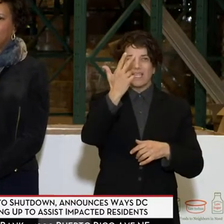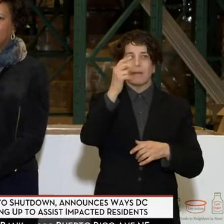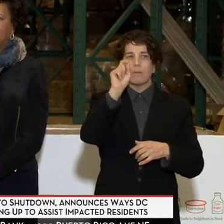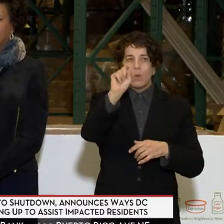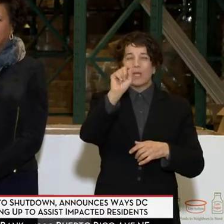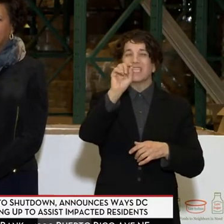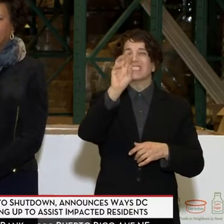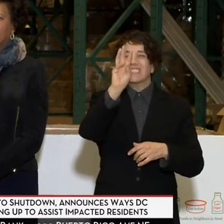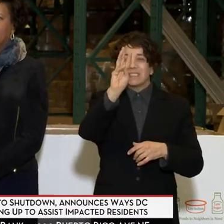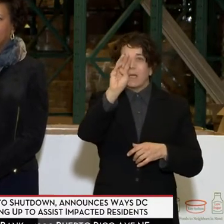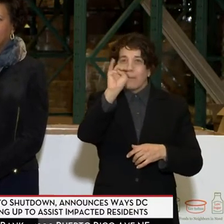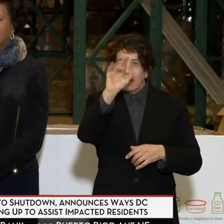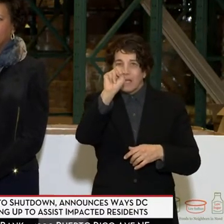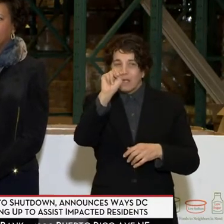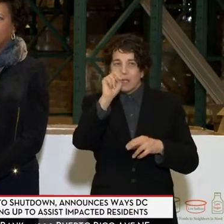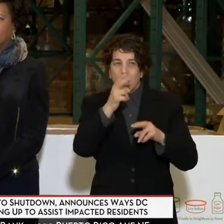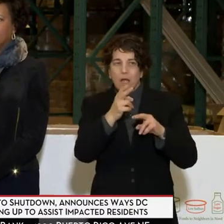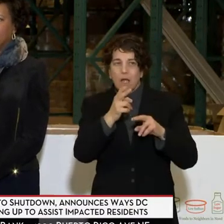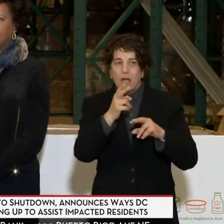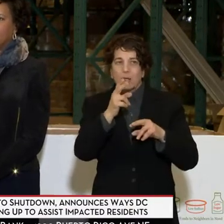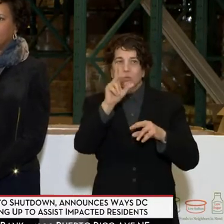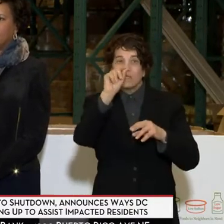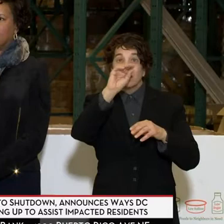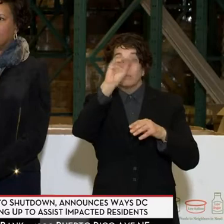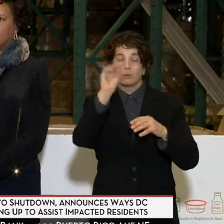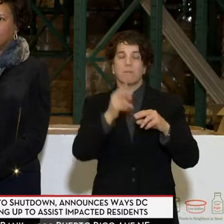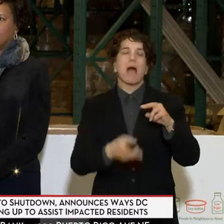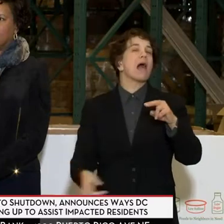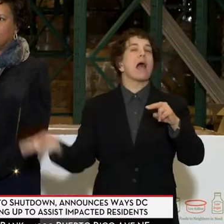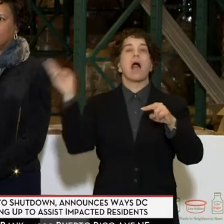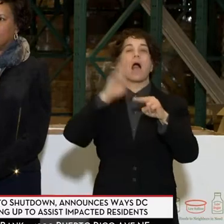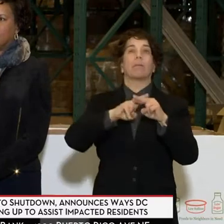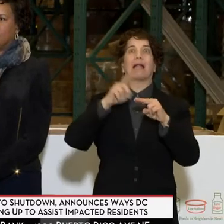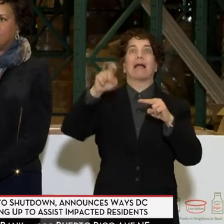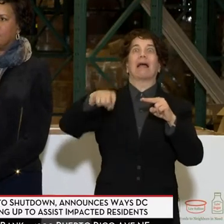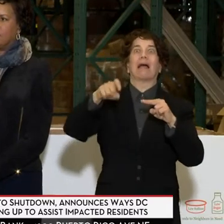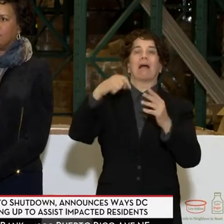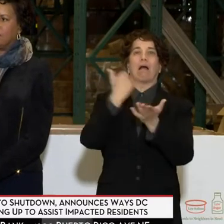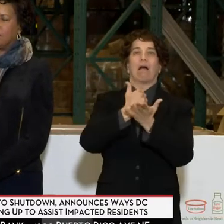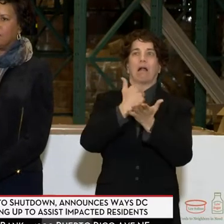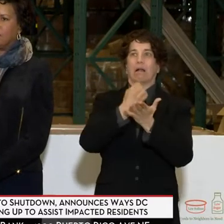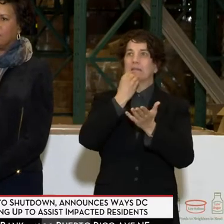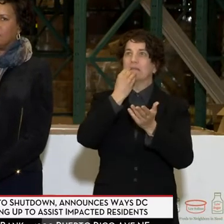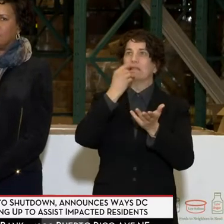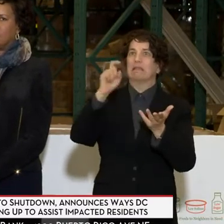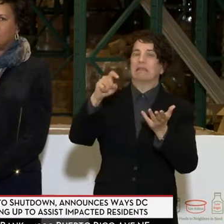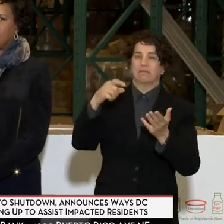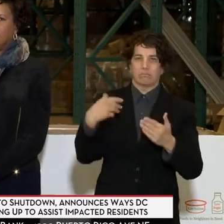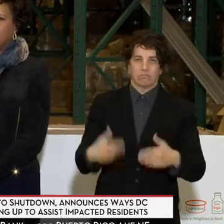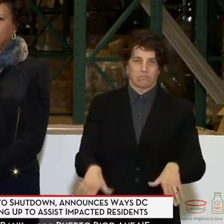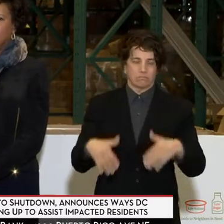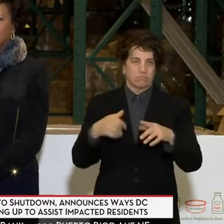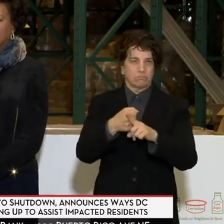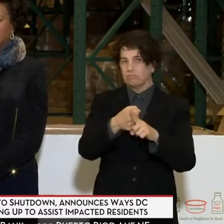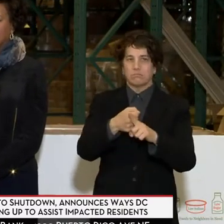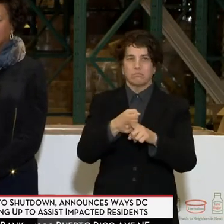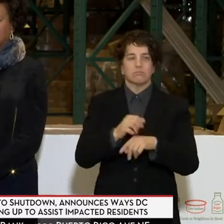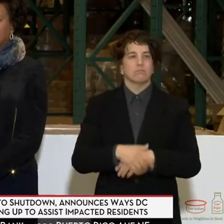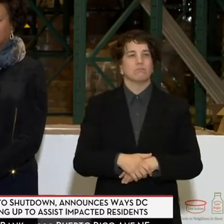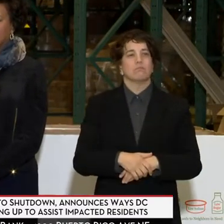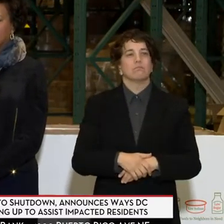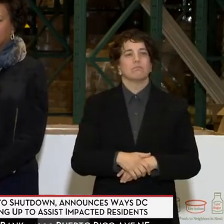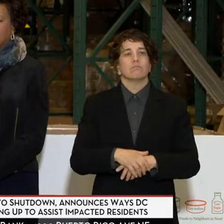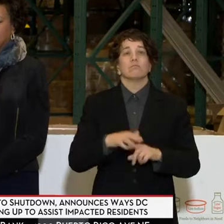about a 20% increase in need. And all of this support from our community, whether it's corporate members or individuals